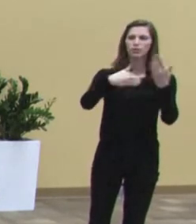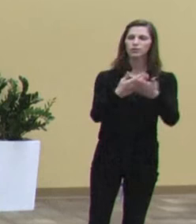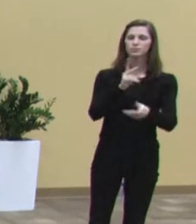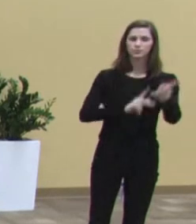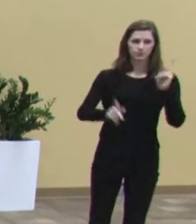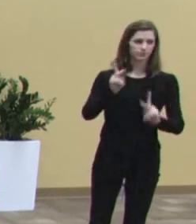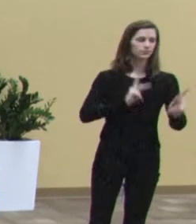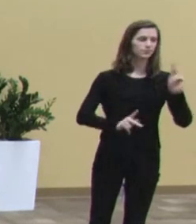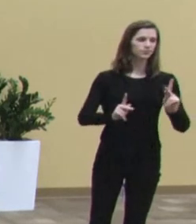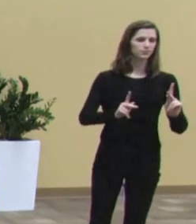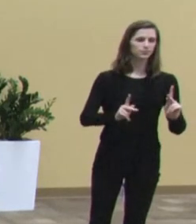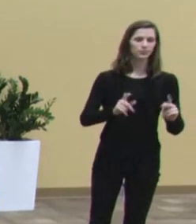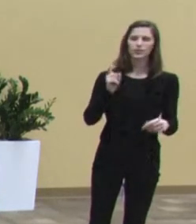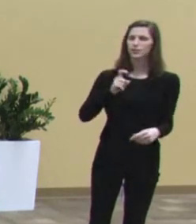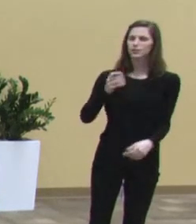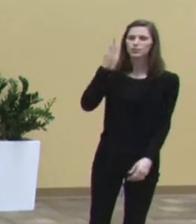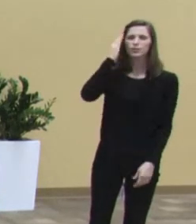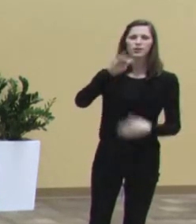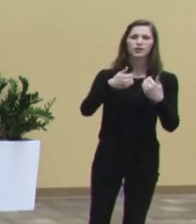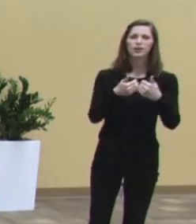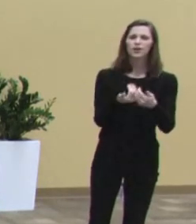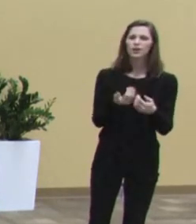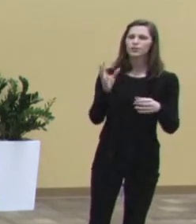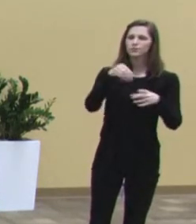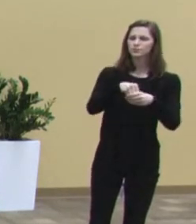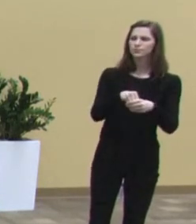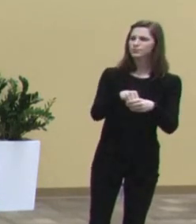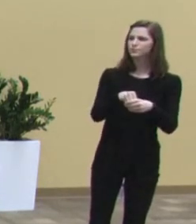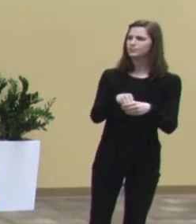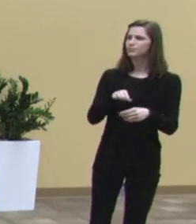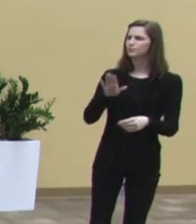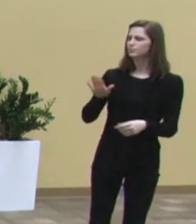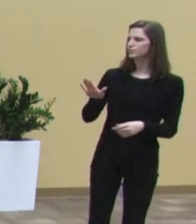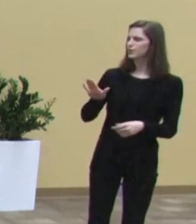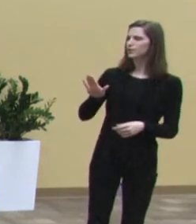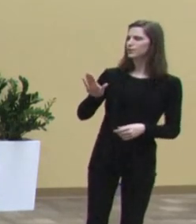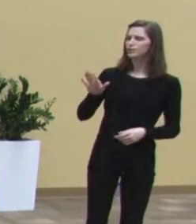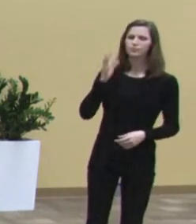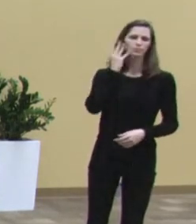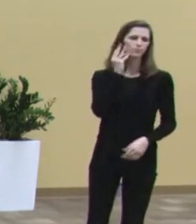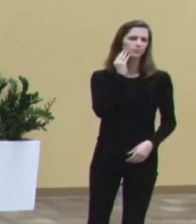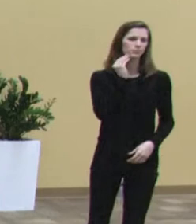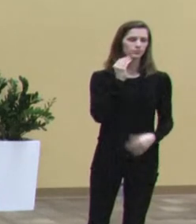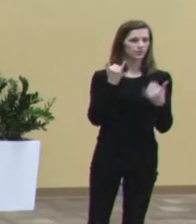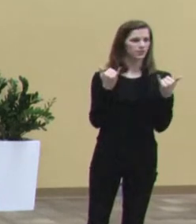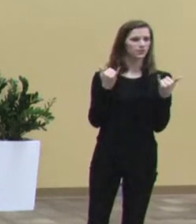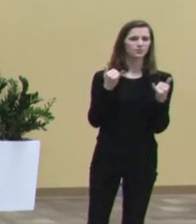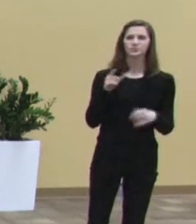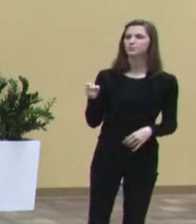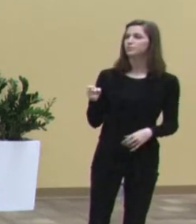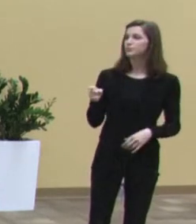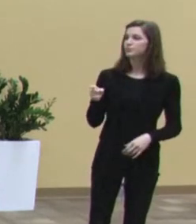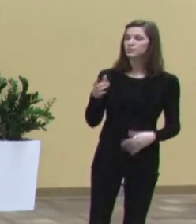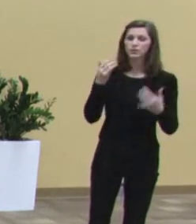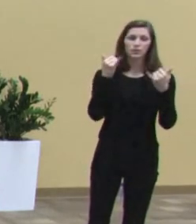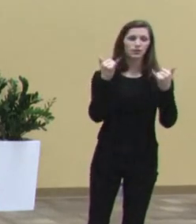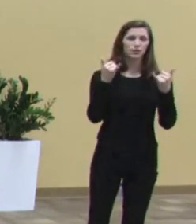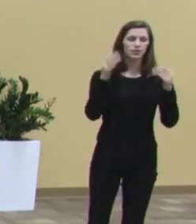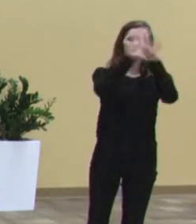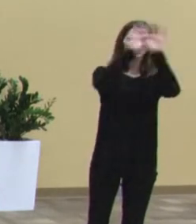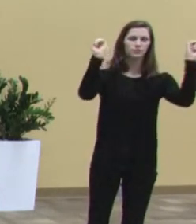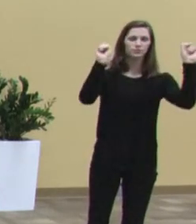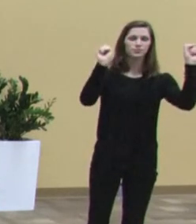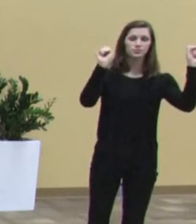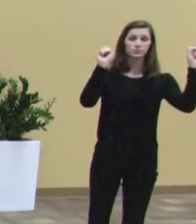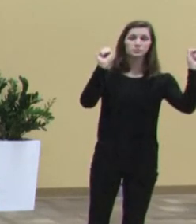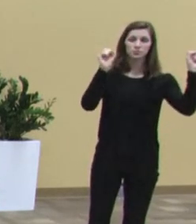new mindset into our current movement. So India is currently the president of Future CEO. It's